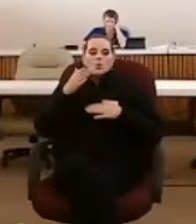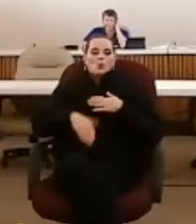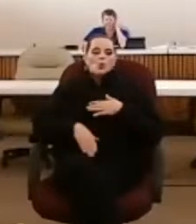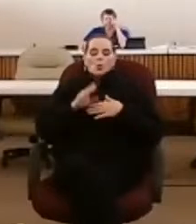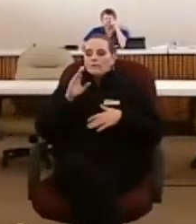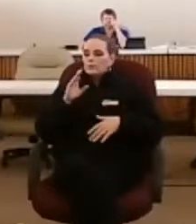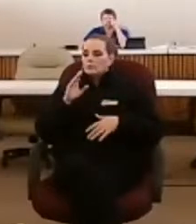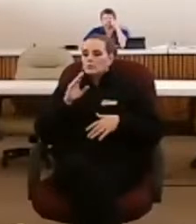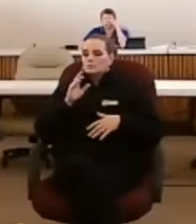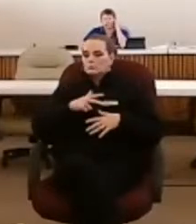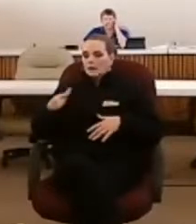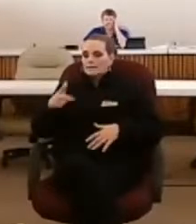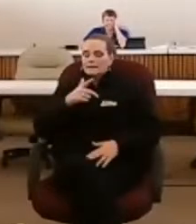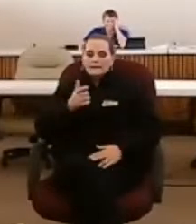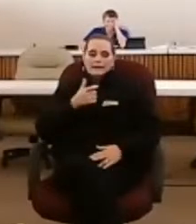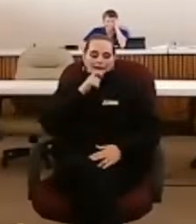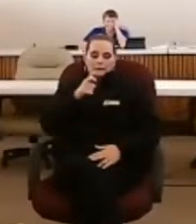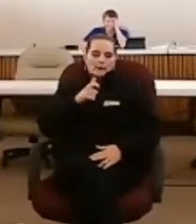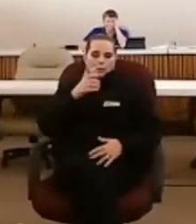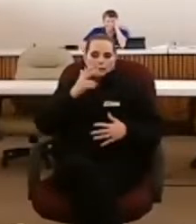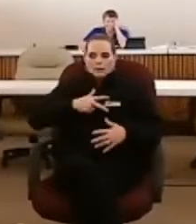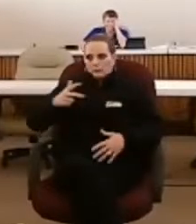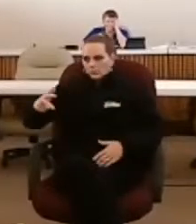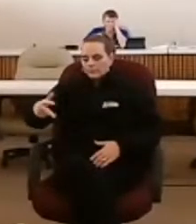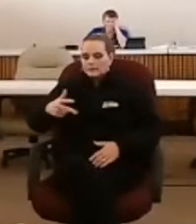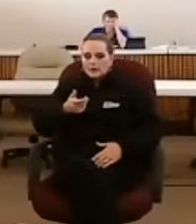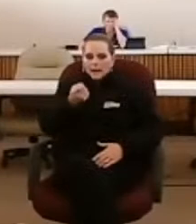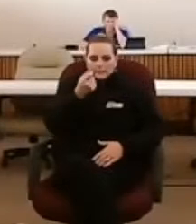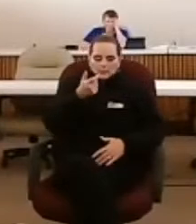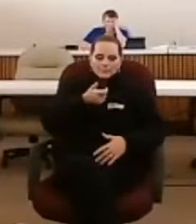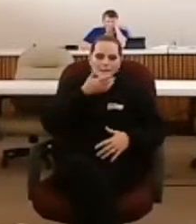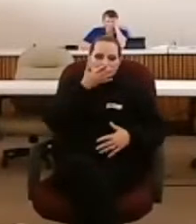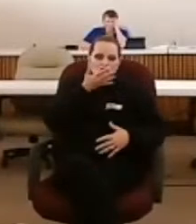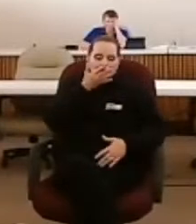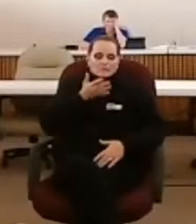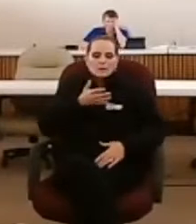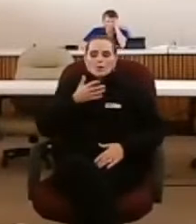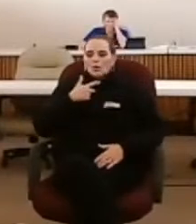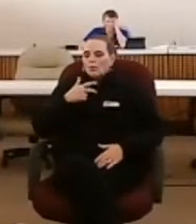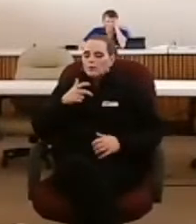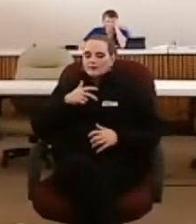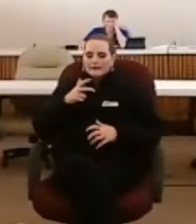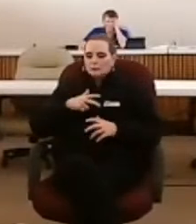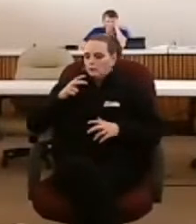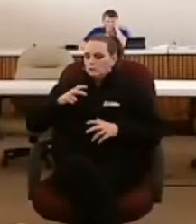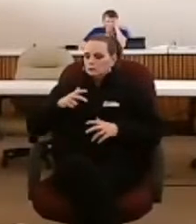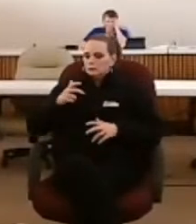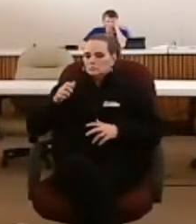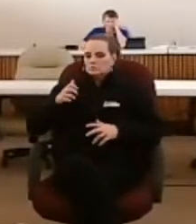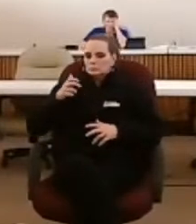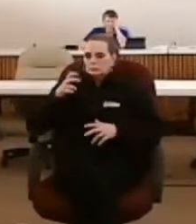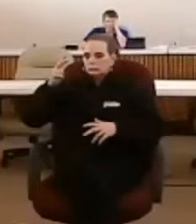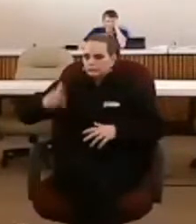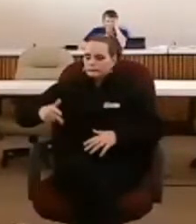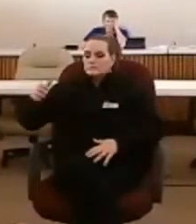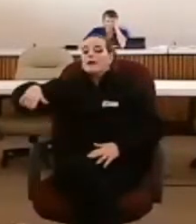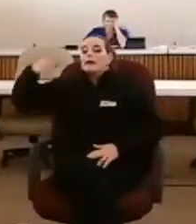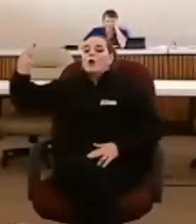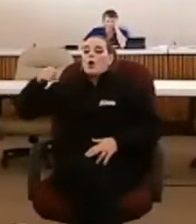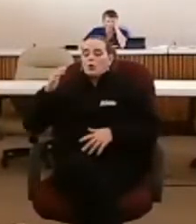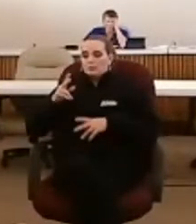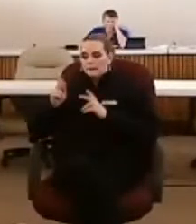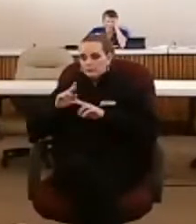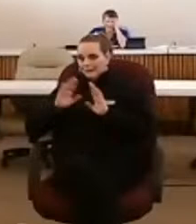them around that circle, partly in the grass, we're gonna be in other people's front of their houses, and people are not gonna like that.